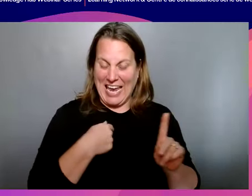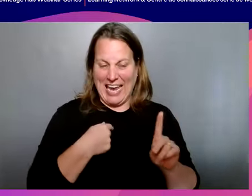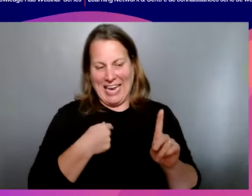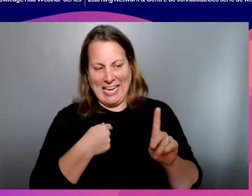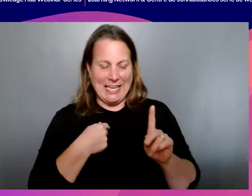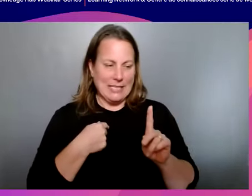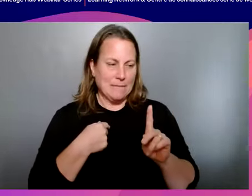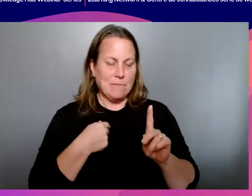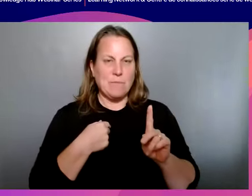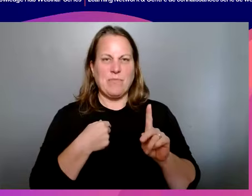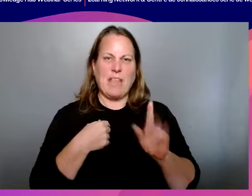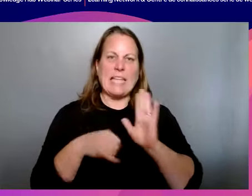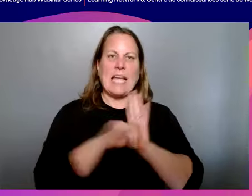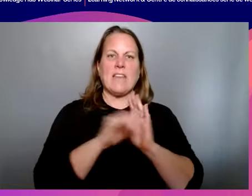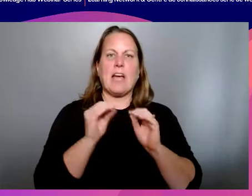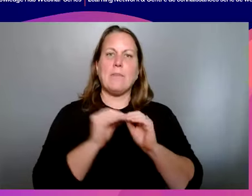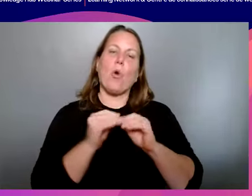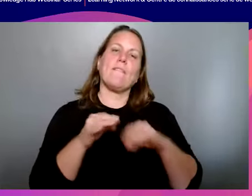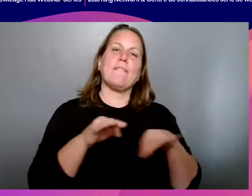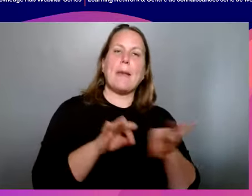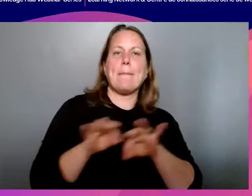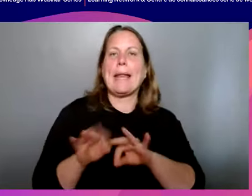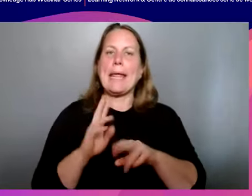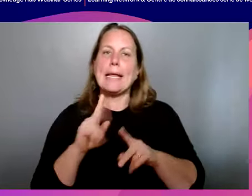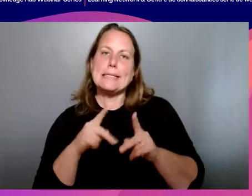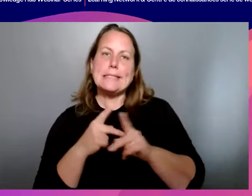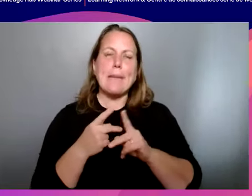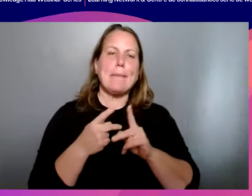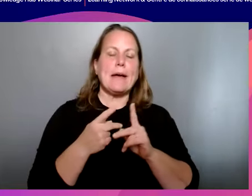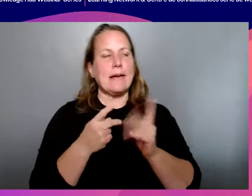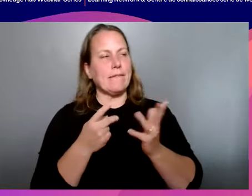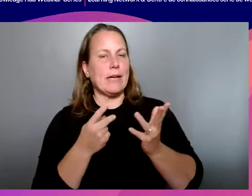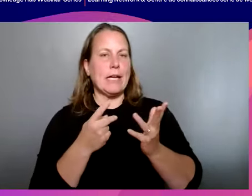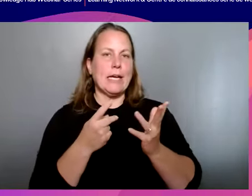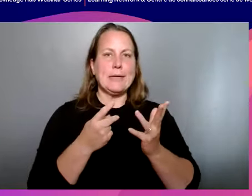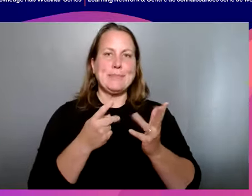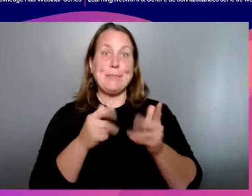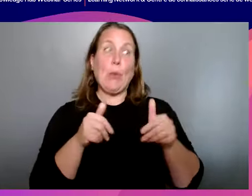in much more feminine, like as much more feminine than I feel.